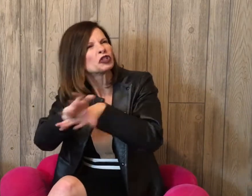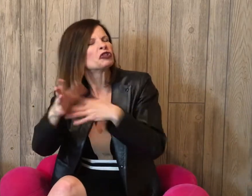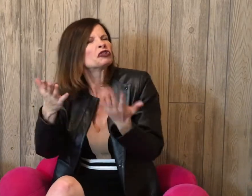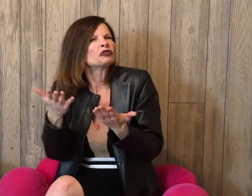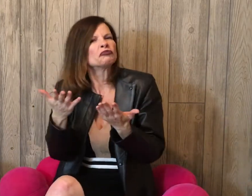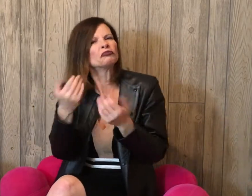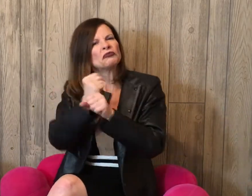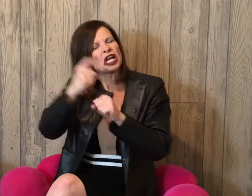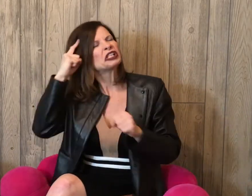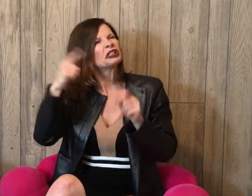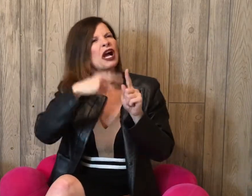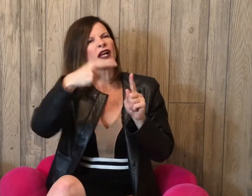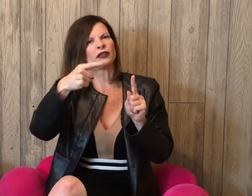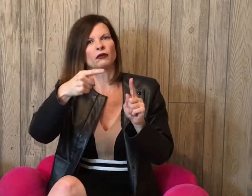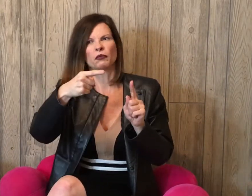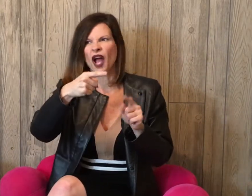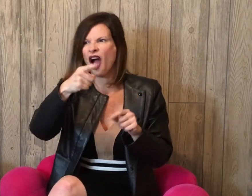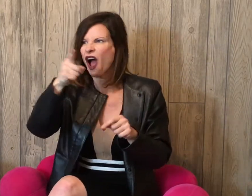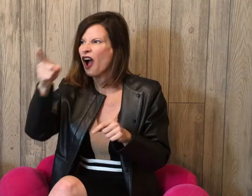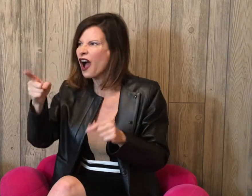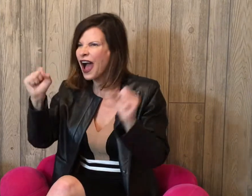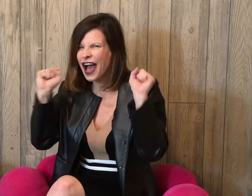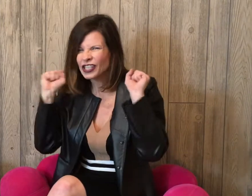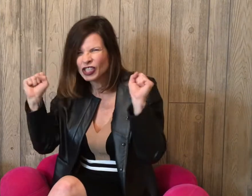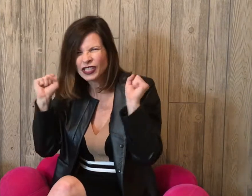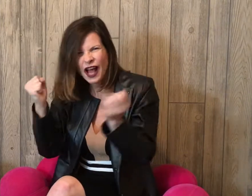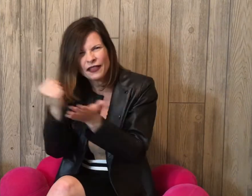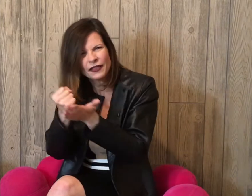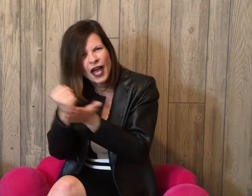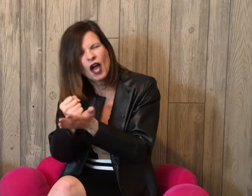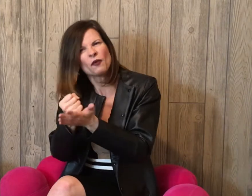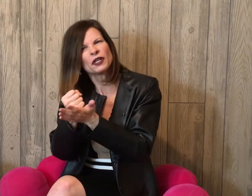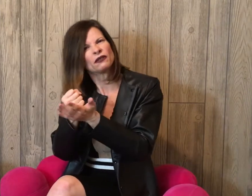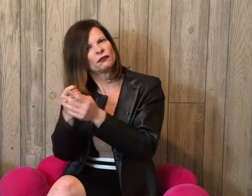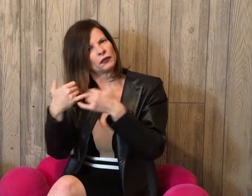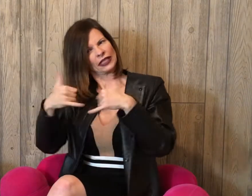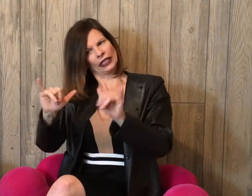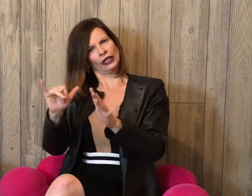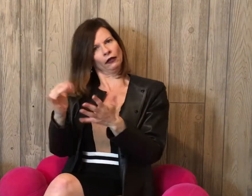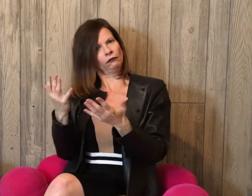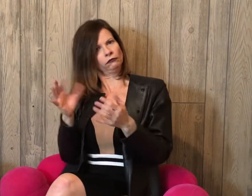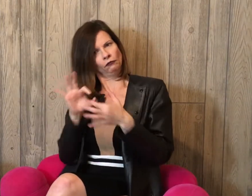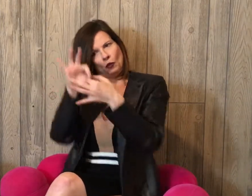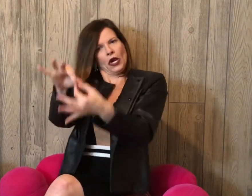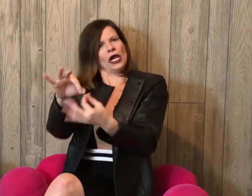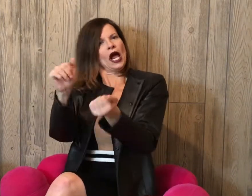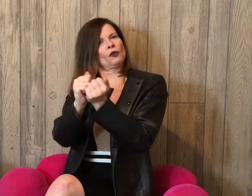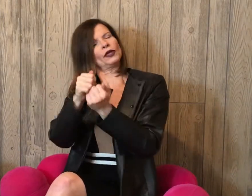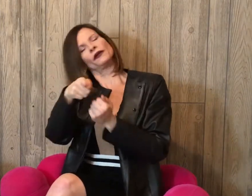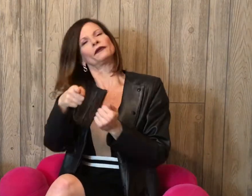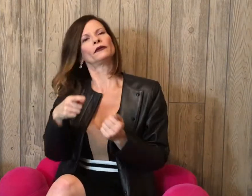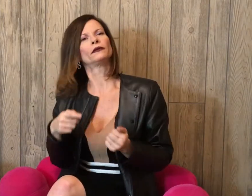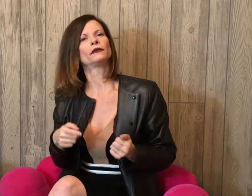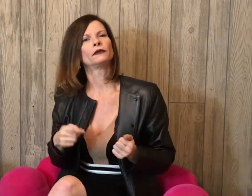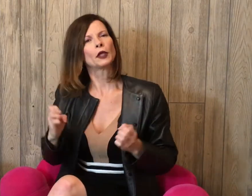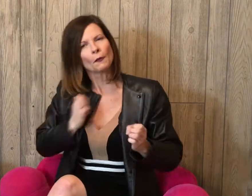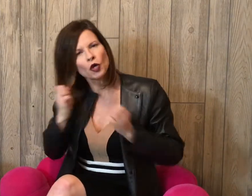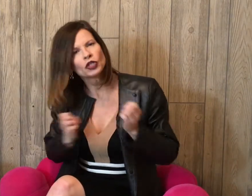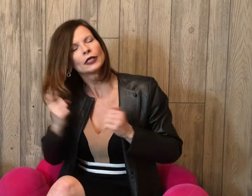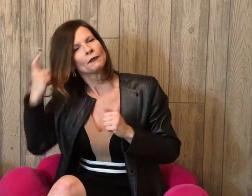there's counseling, which they both make sense, but exercise therapy relates with the emotional and the mental,